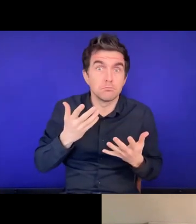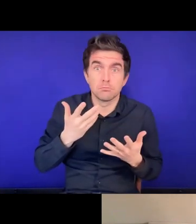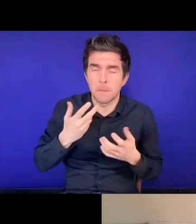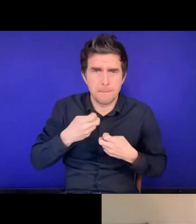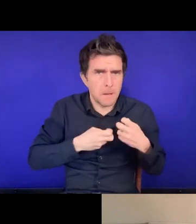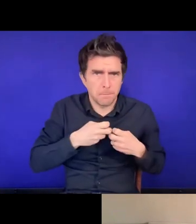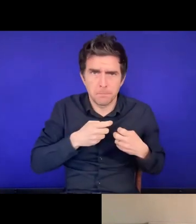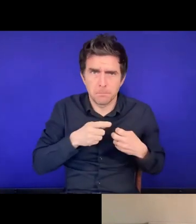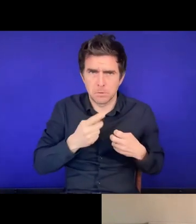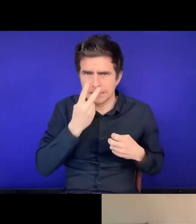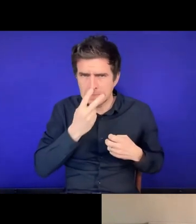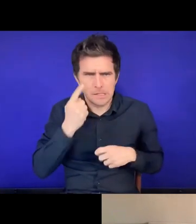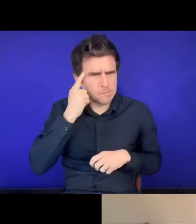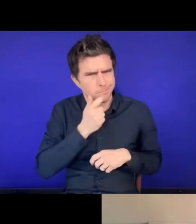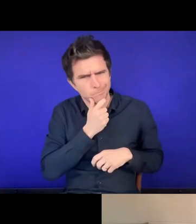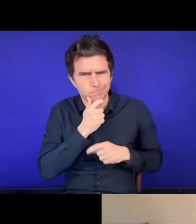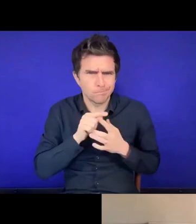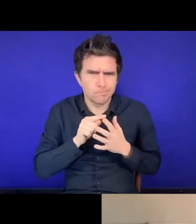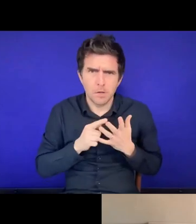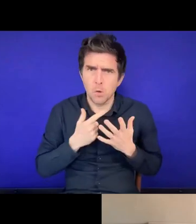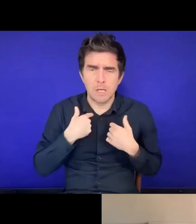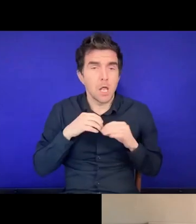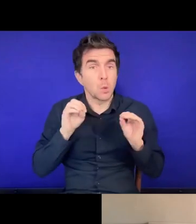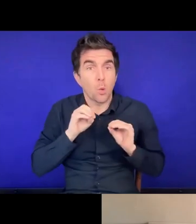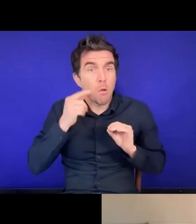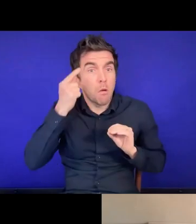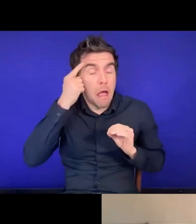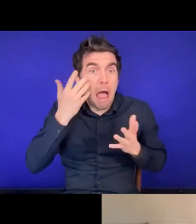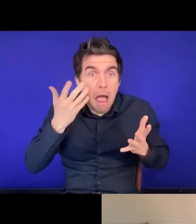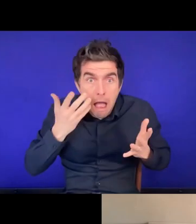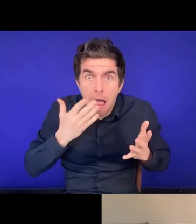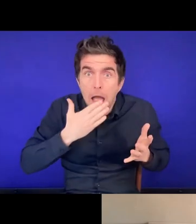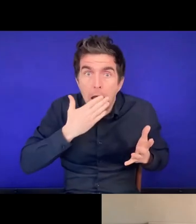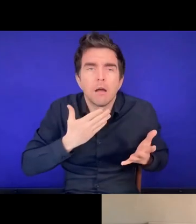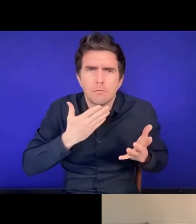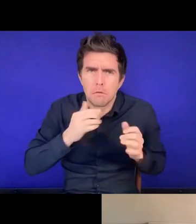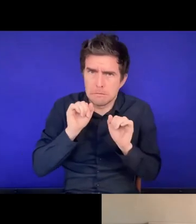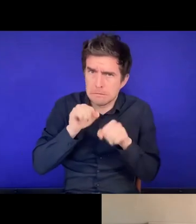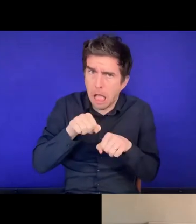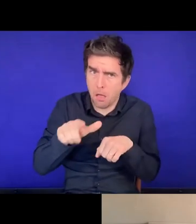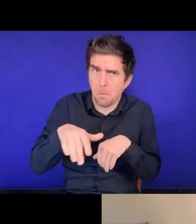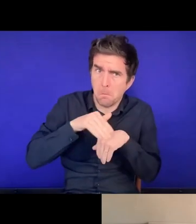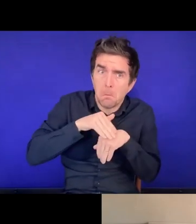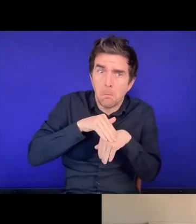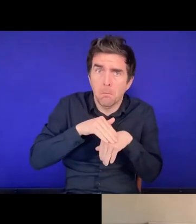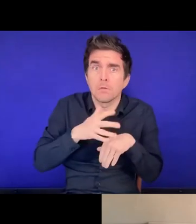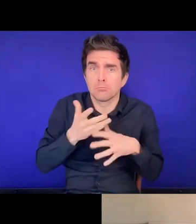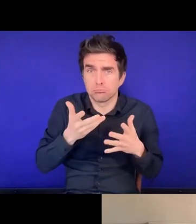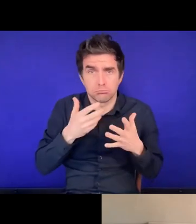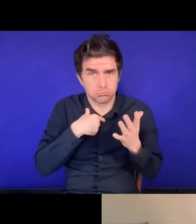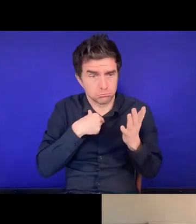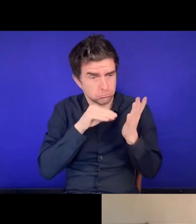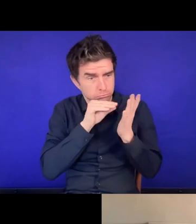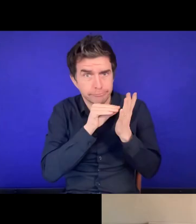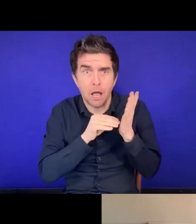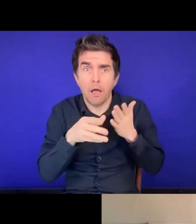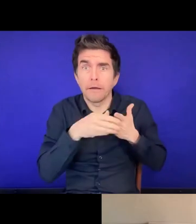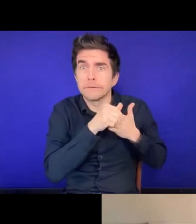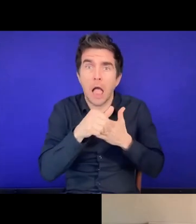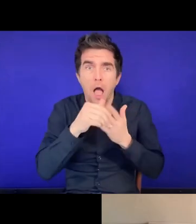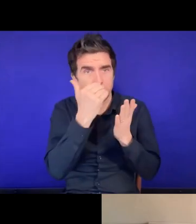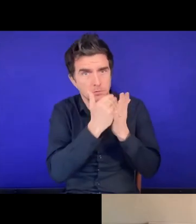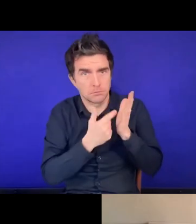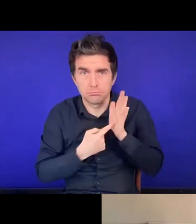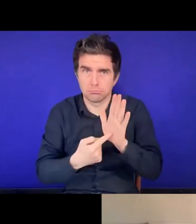Elizabeth has already mentioned the fact that we have the Google Doc where you can also insert your inputs. So the first question